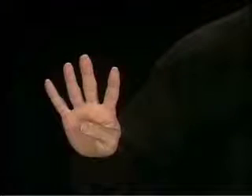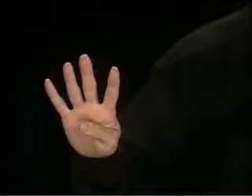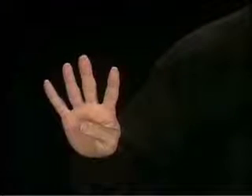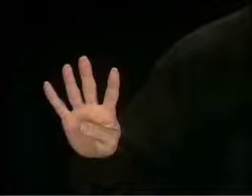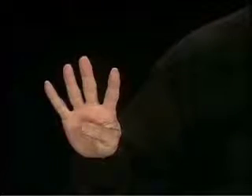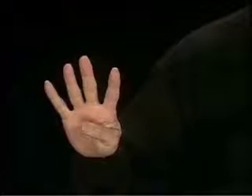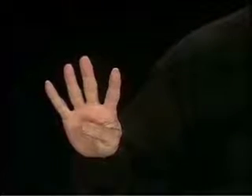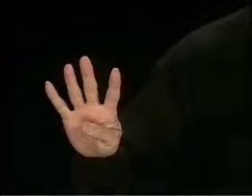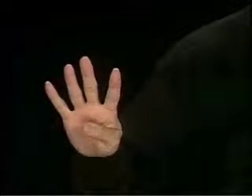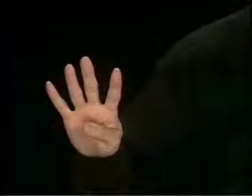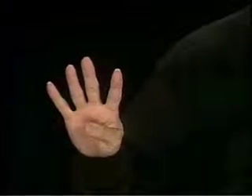24,